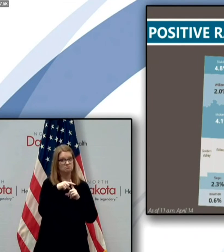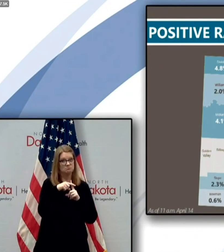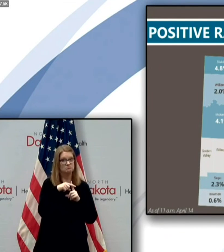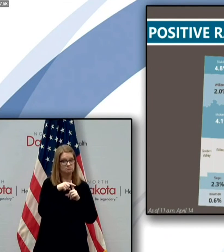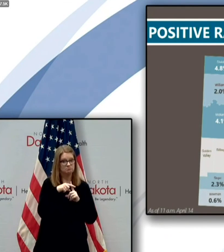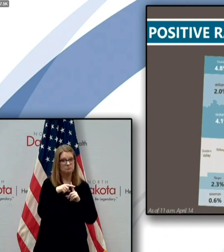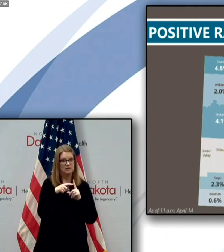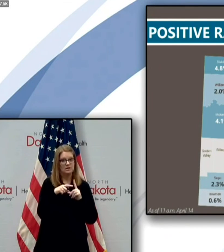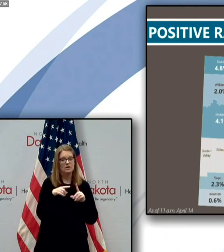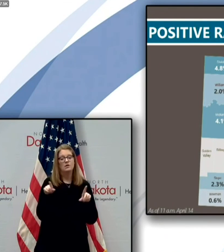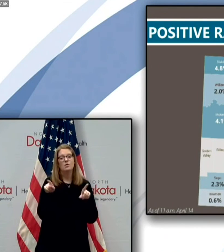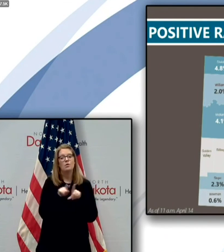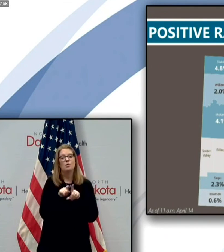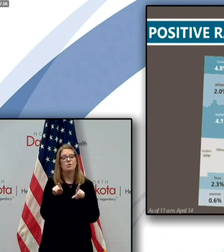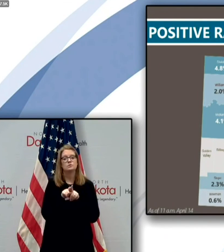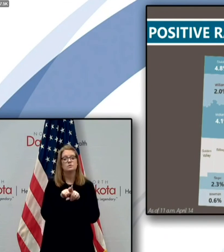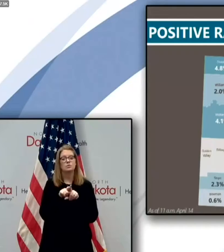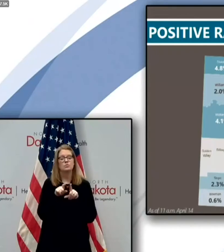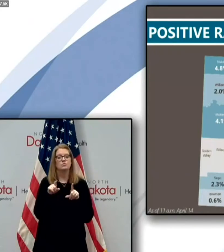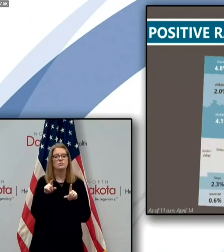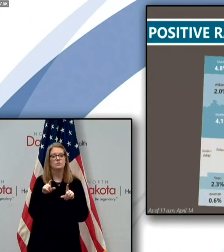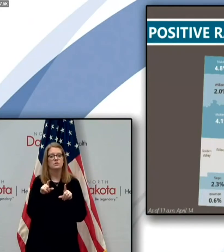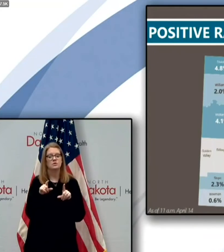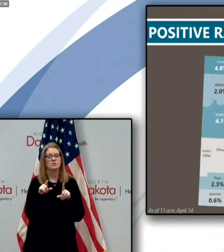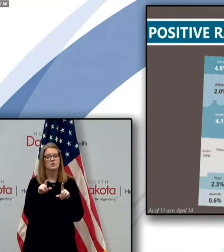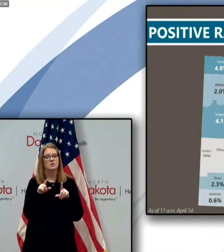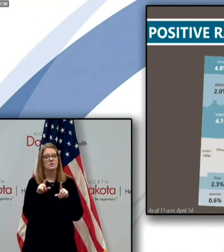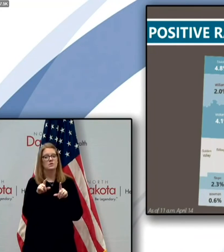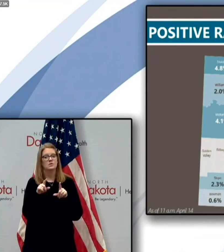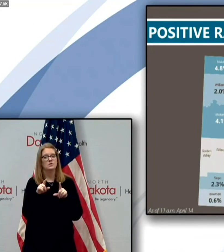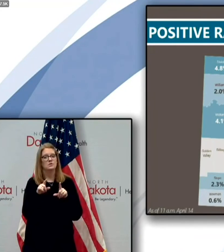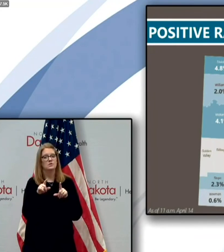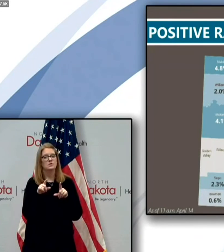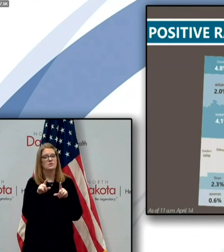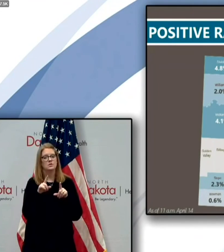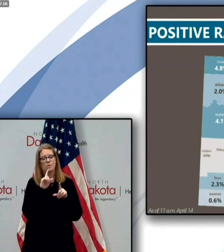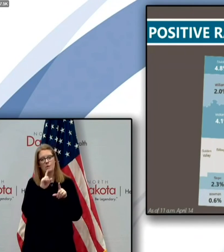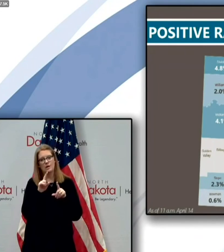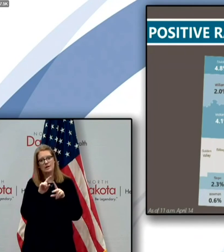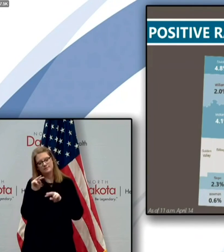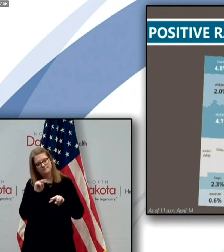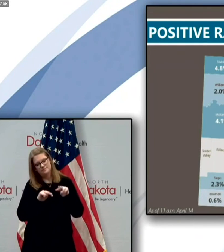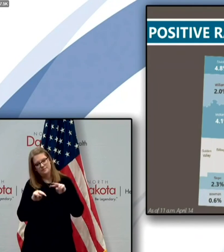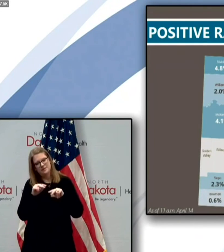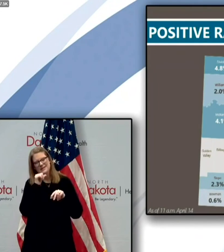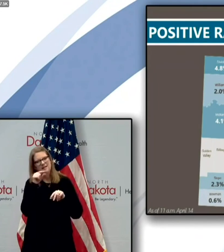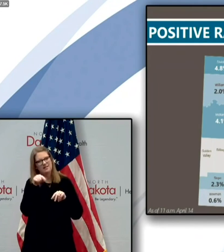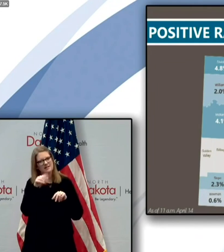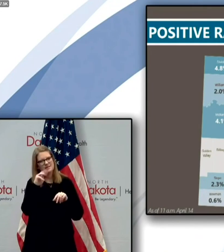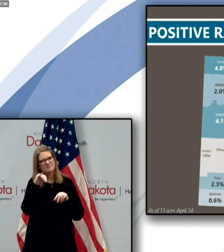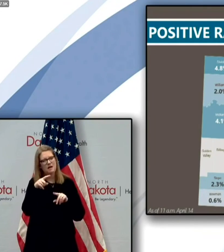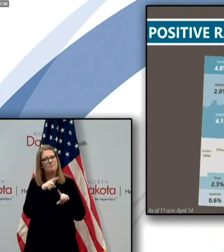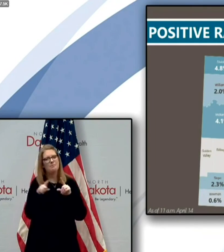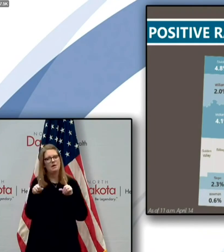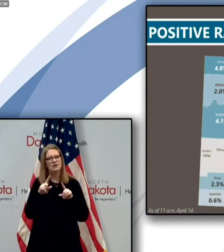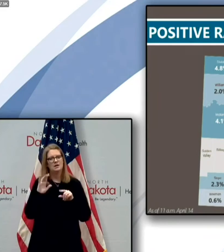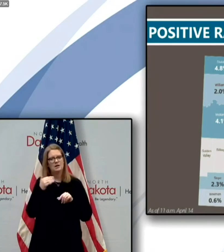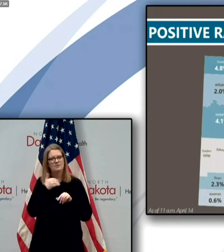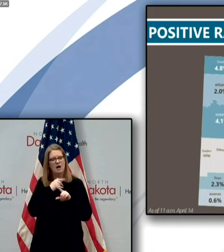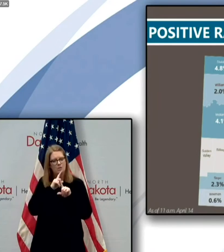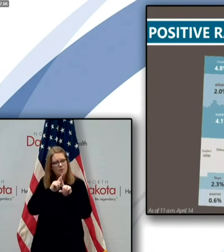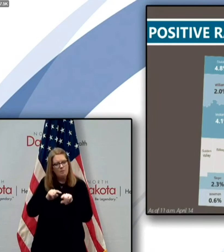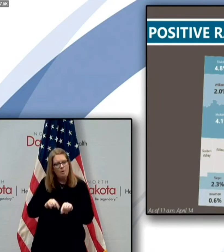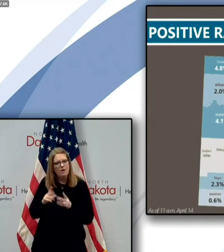we also have taking a close look. It's not shown on this map, but as part of our reporting and